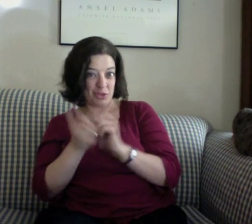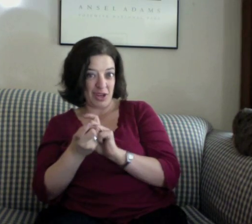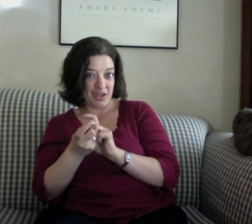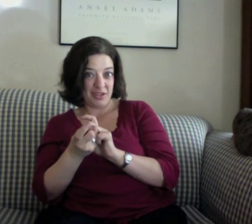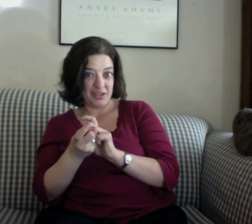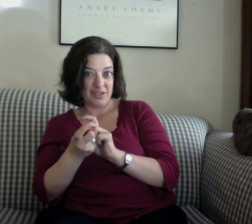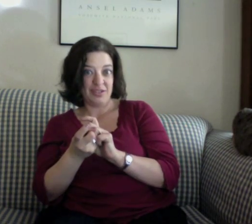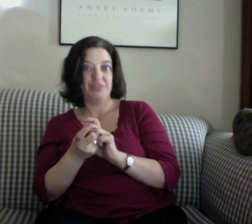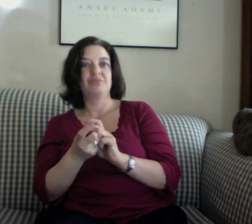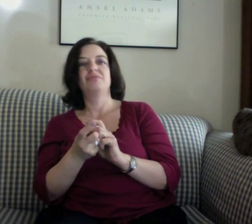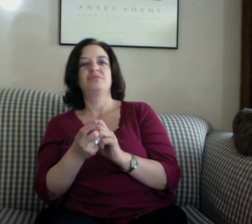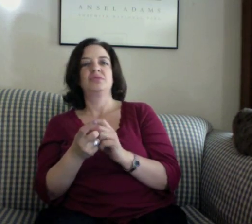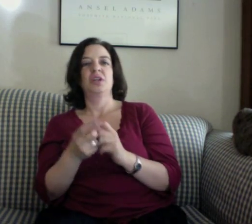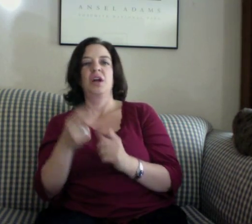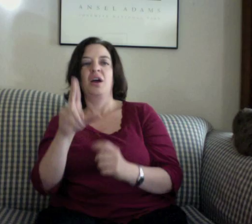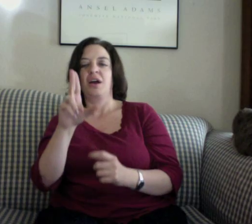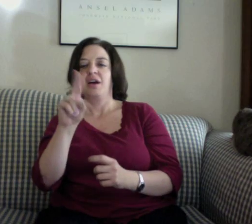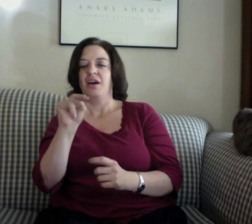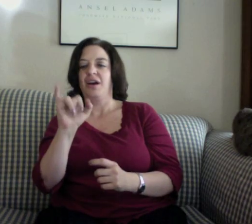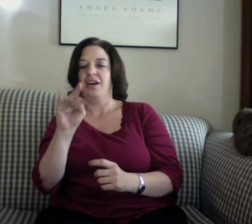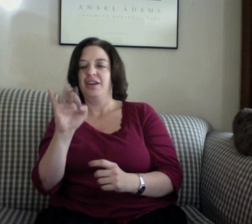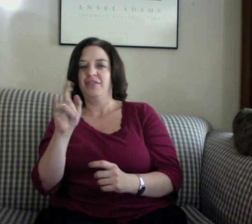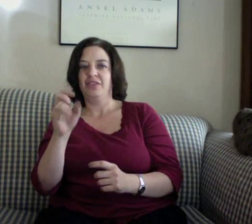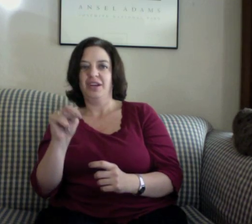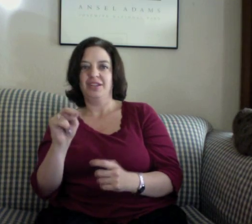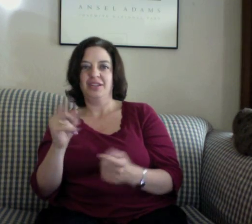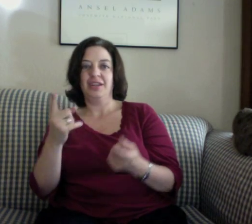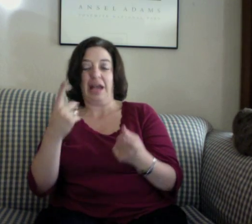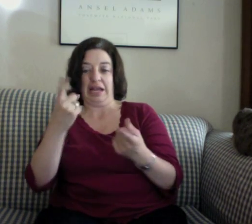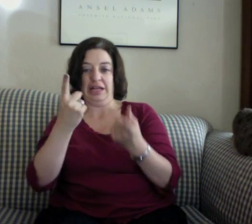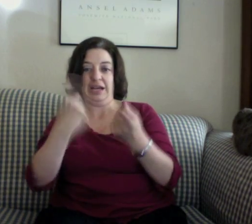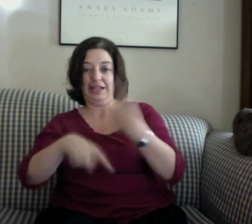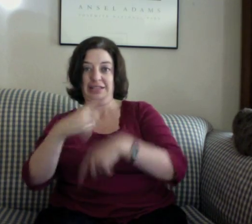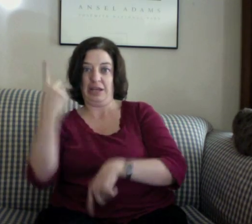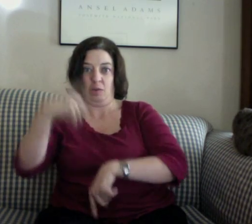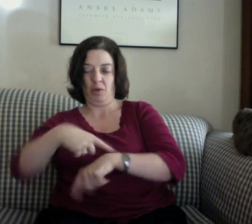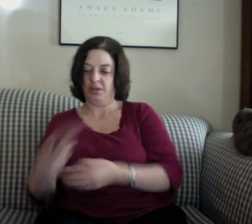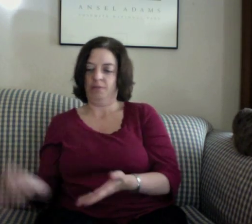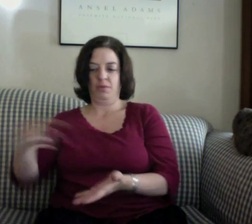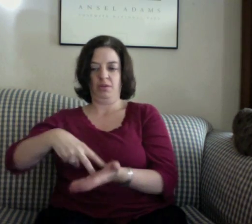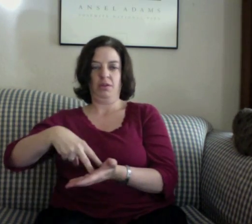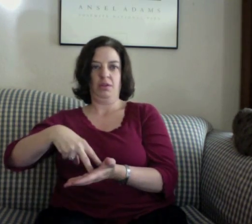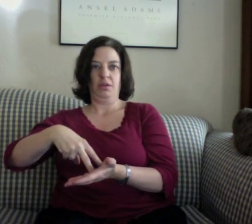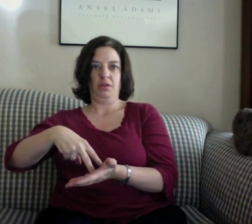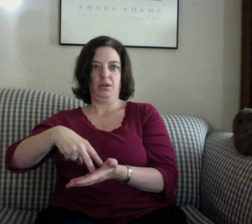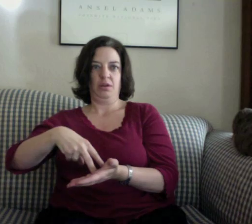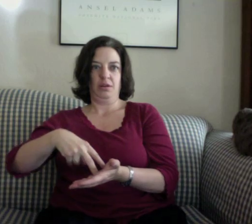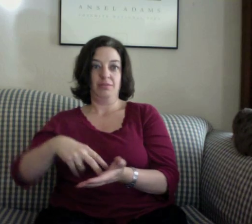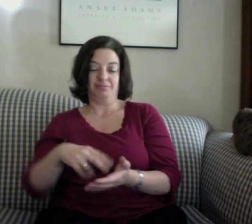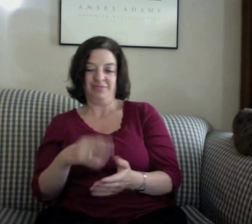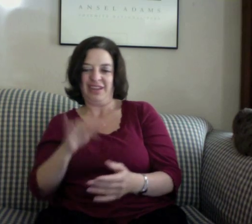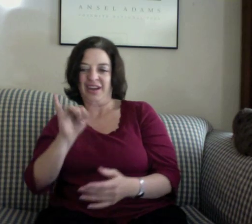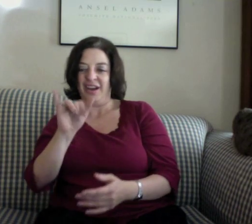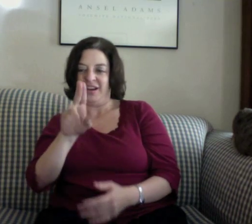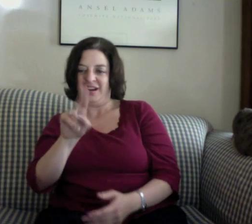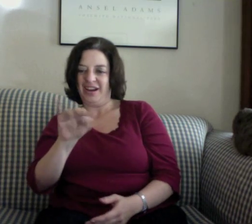Do you notice how the sign stand up changed? For uninflected, I signed it one time, stand up, that's it.